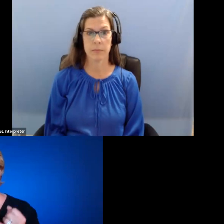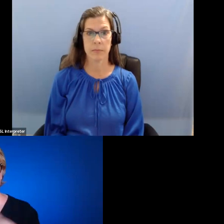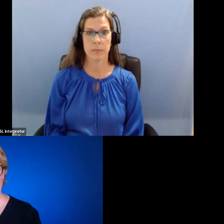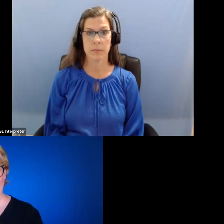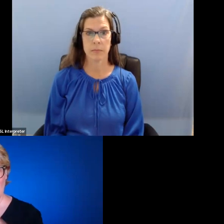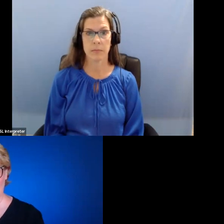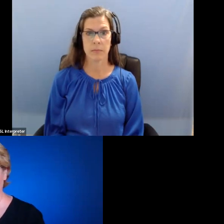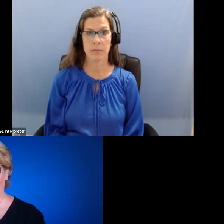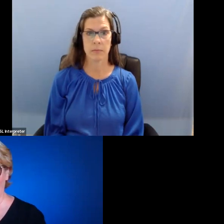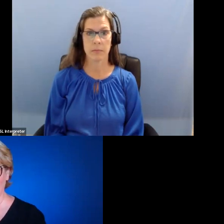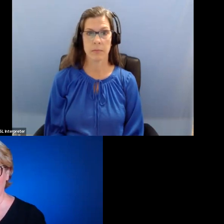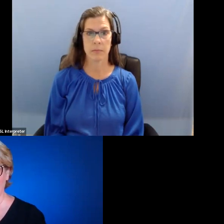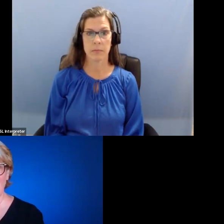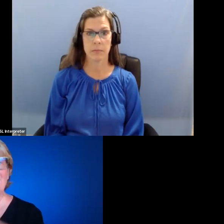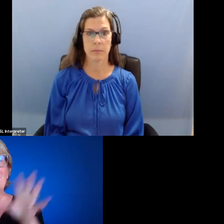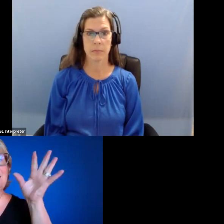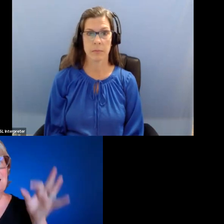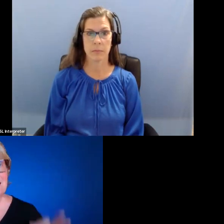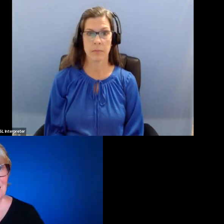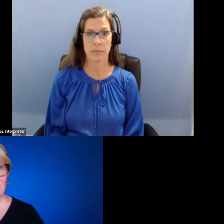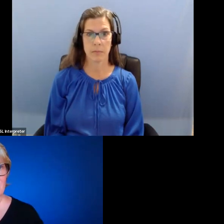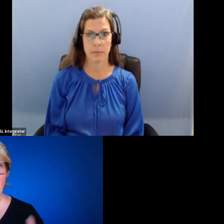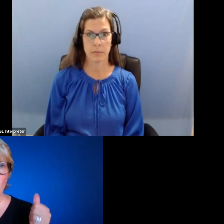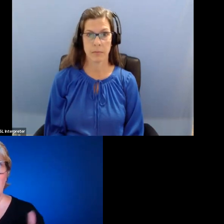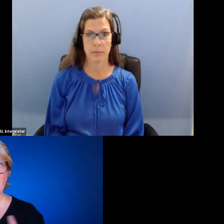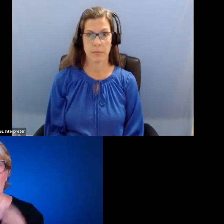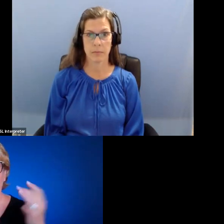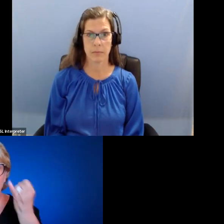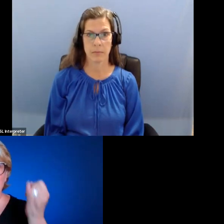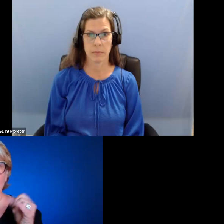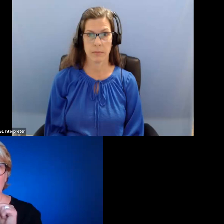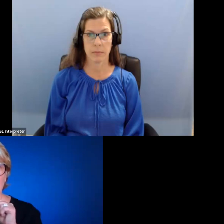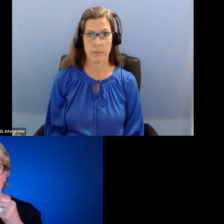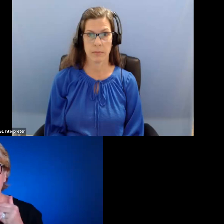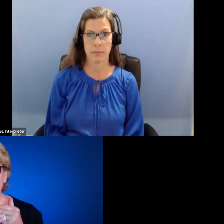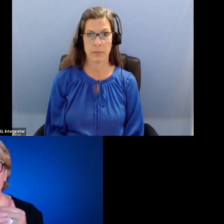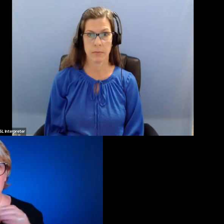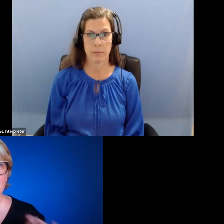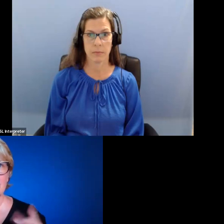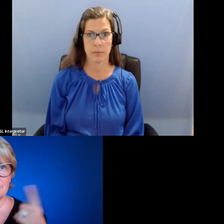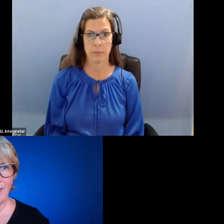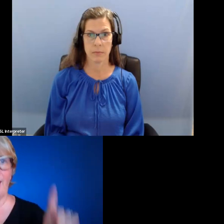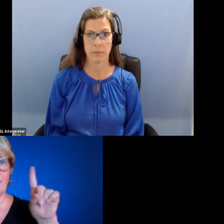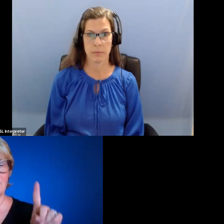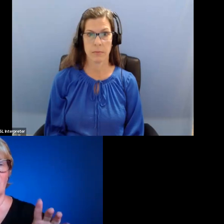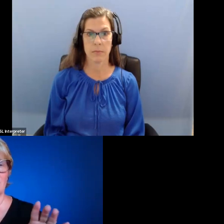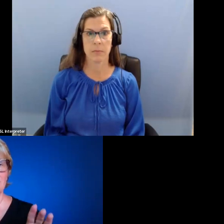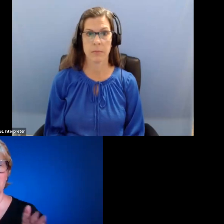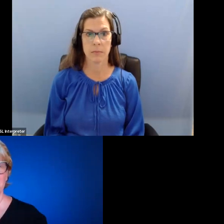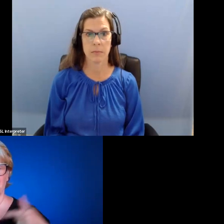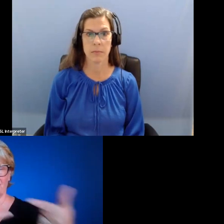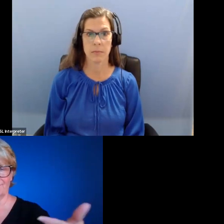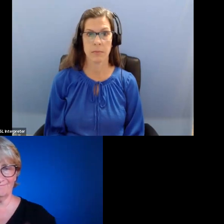not necessarily making decisions about which ideas are going to be carried forward. Doing some kind